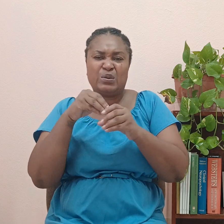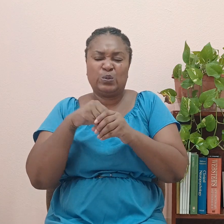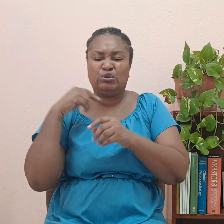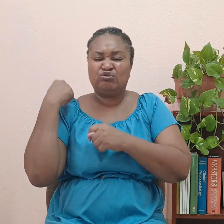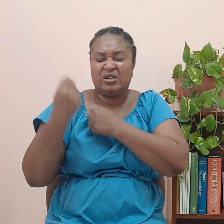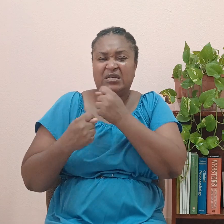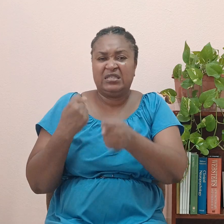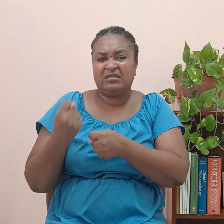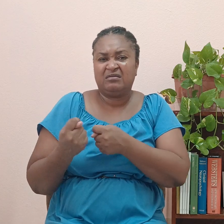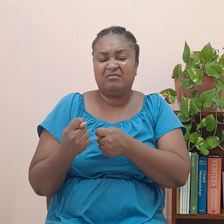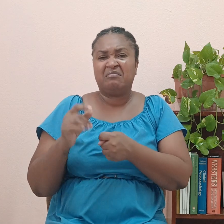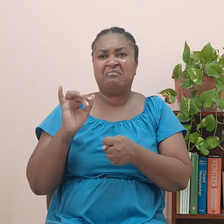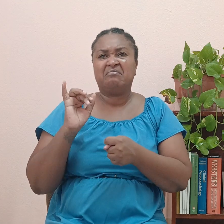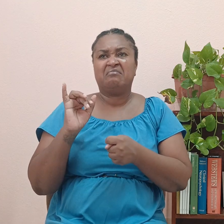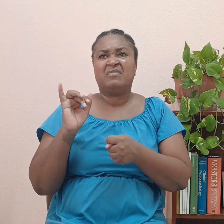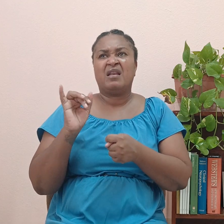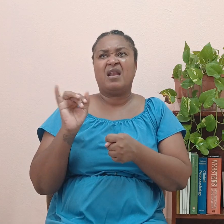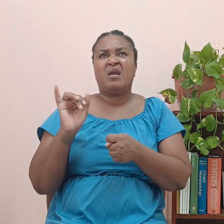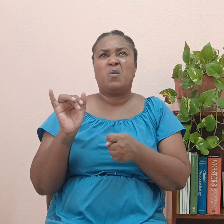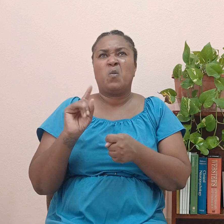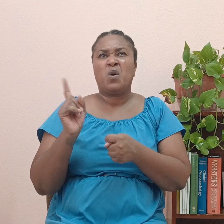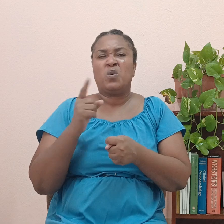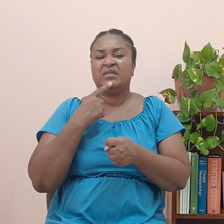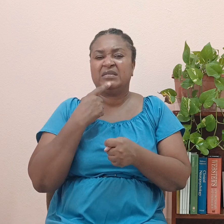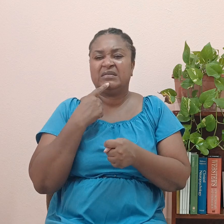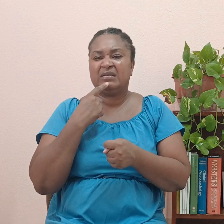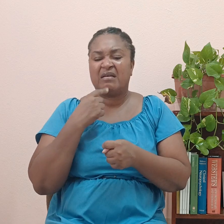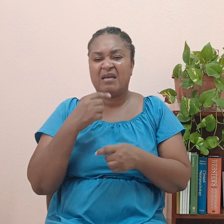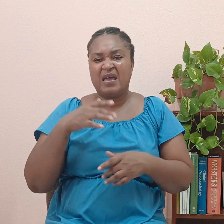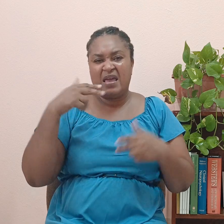health as being the absence of illness or disease.